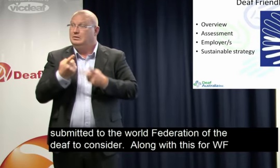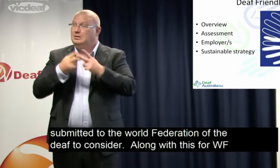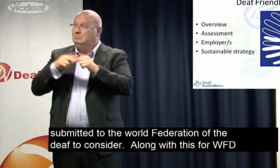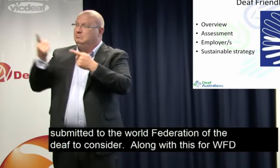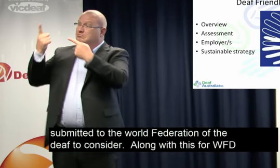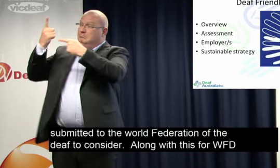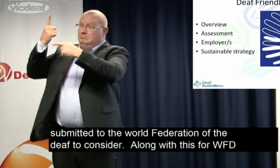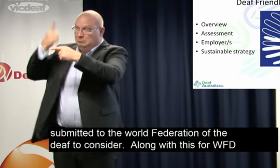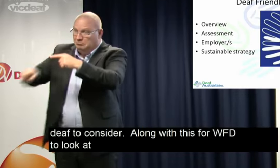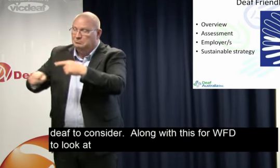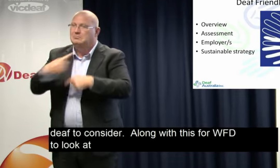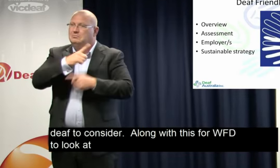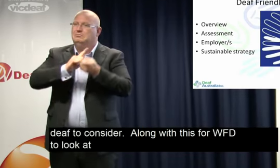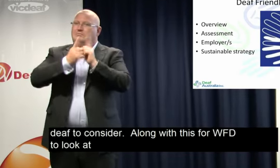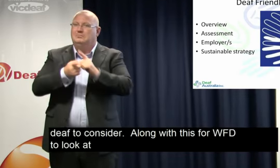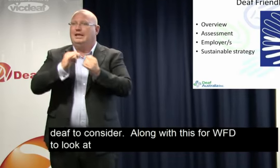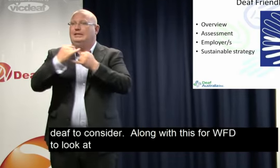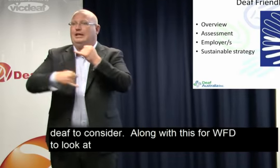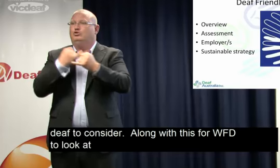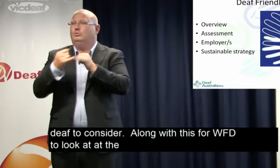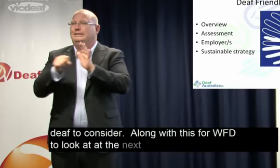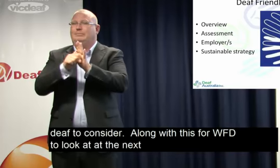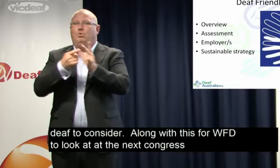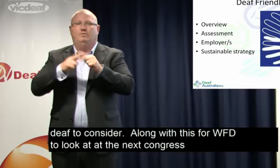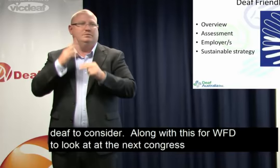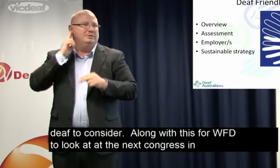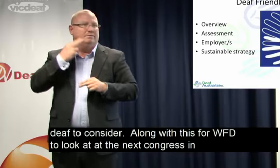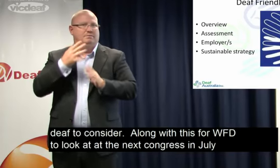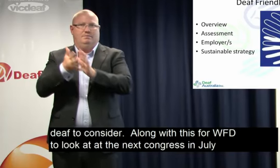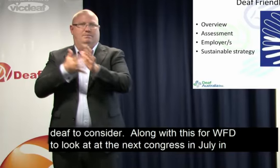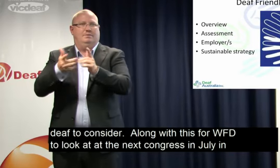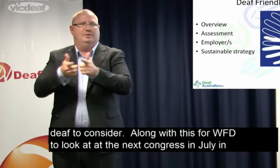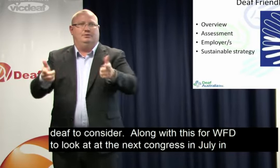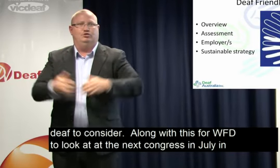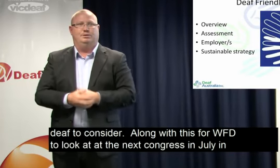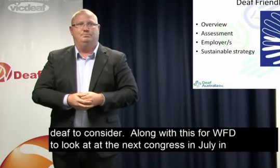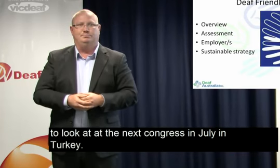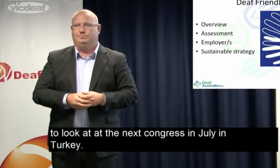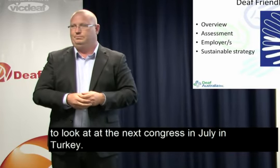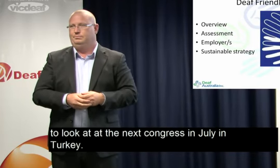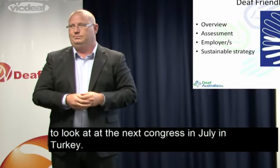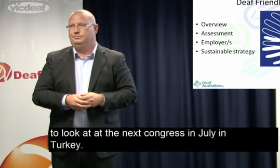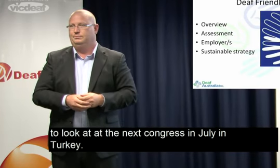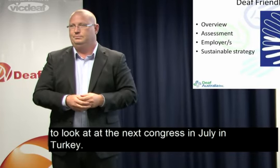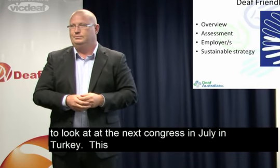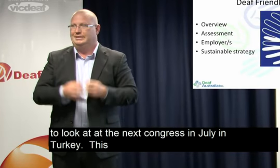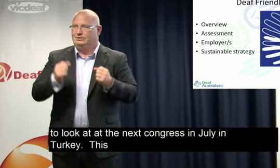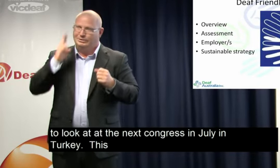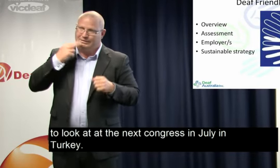Turkey. And should this be ratified, this will become an international symbol of the sign language of deaf people throughout the